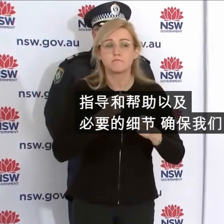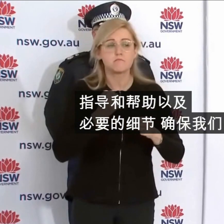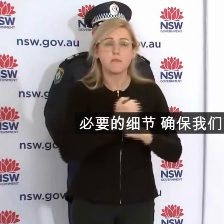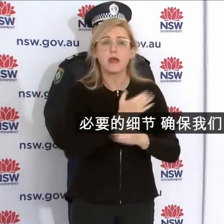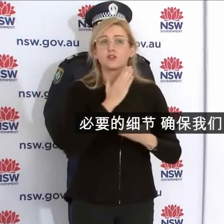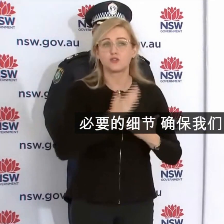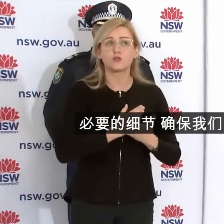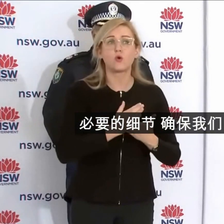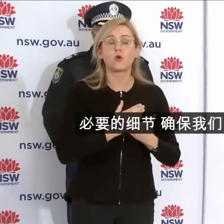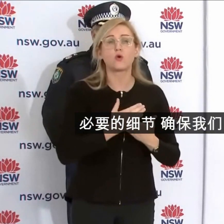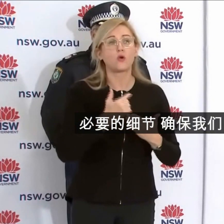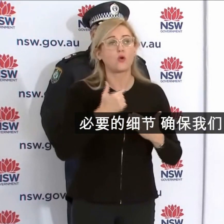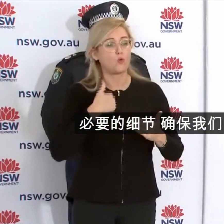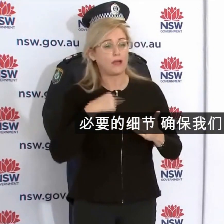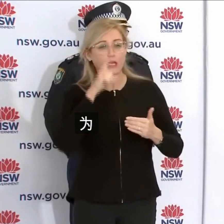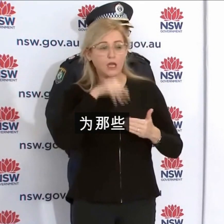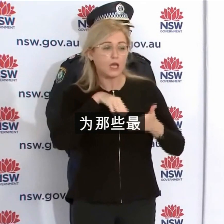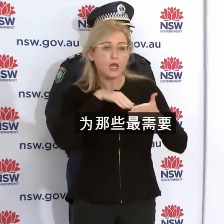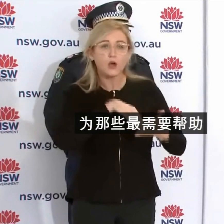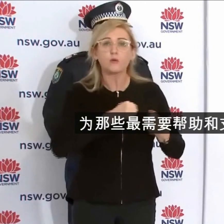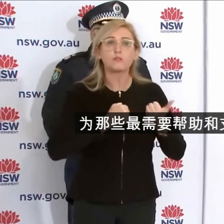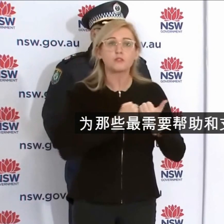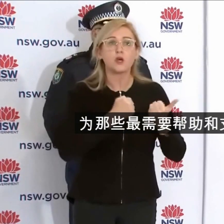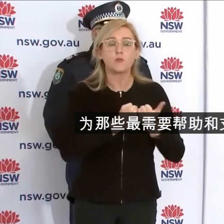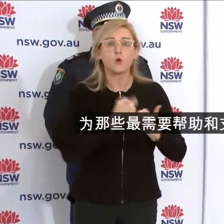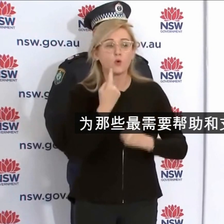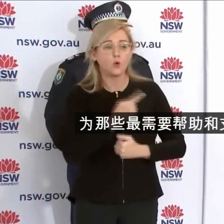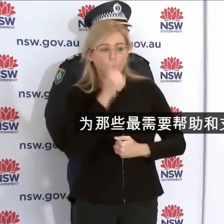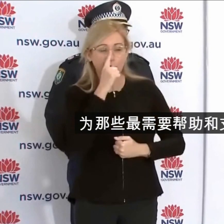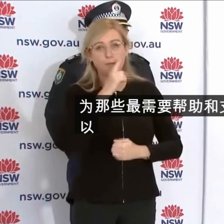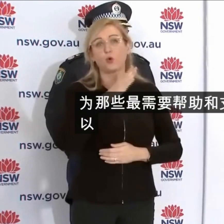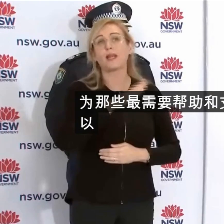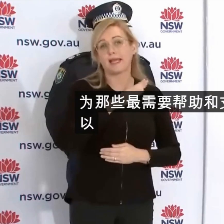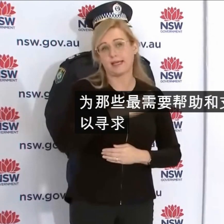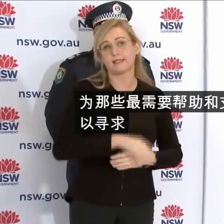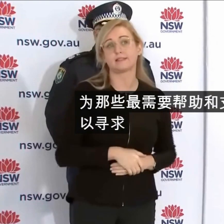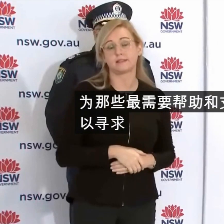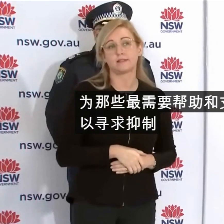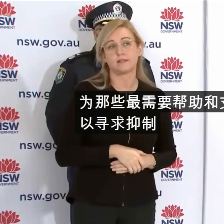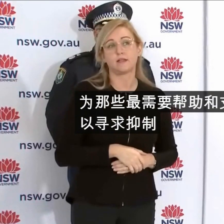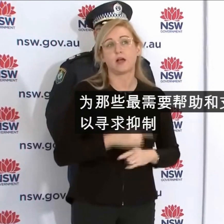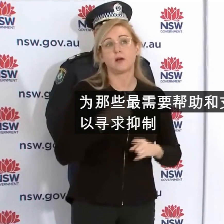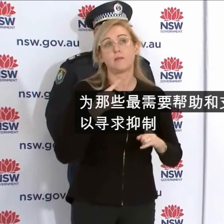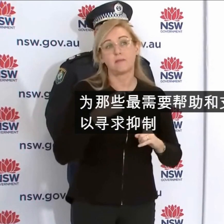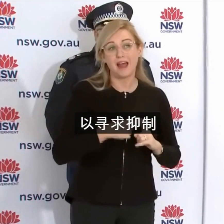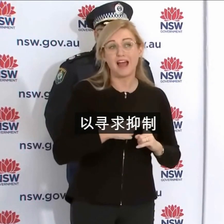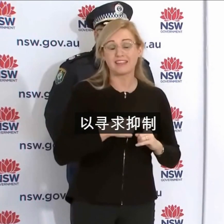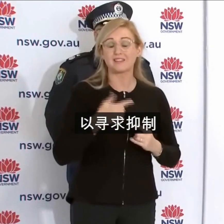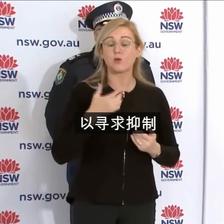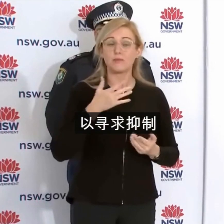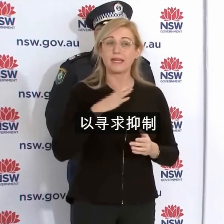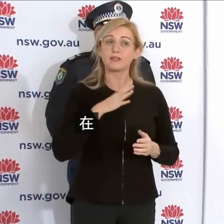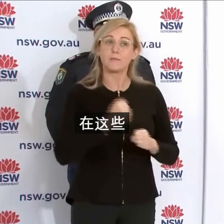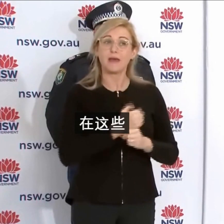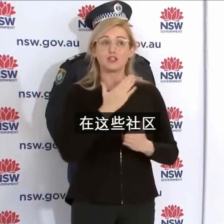make provisions and assistance and supports available to those that need it most, and importantly, to seek to suppress the